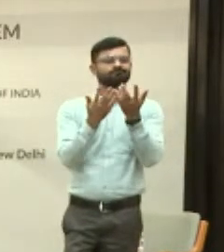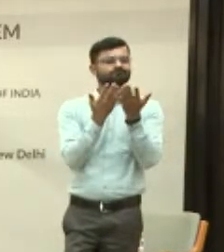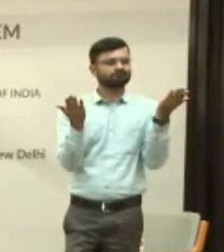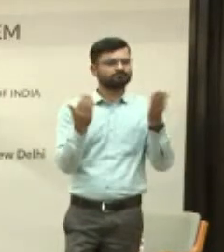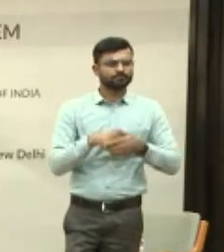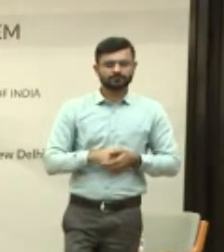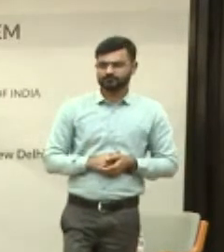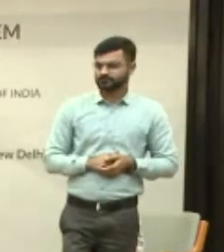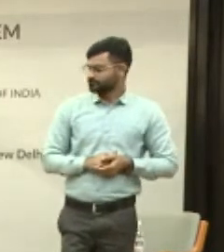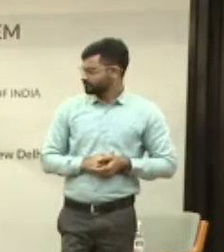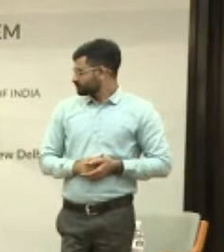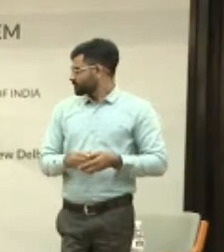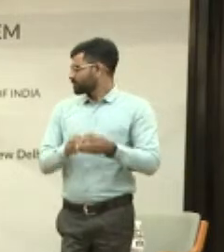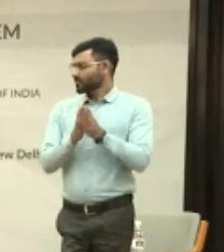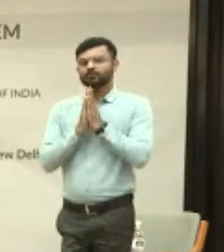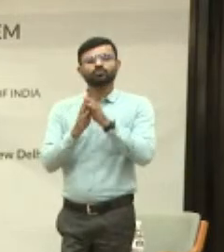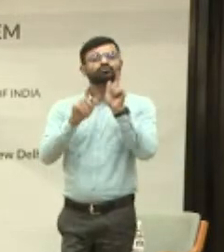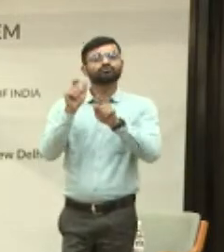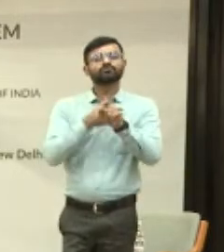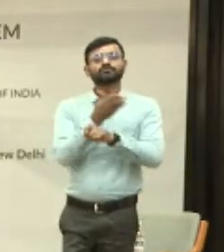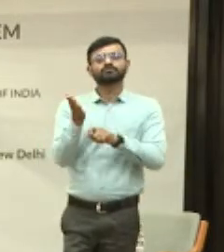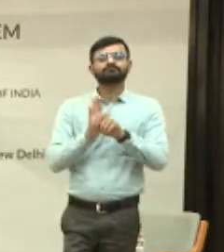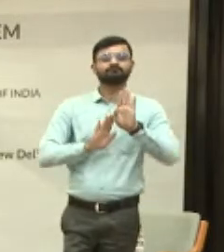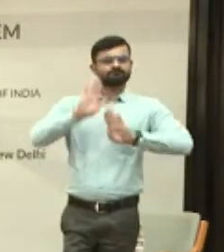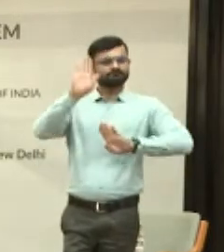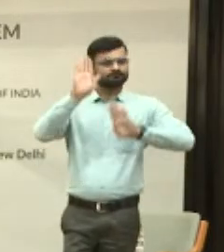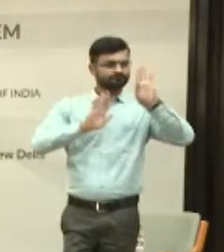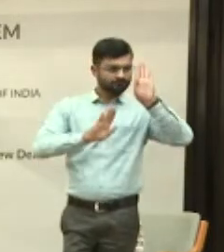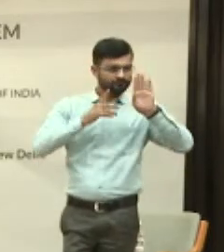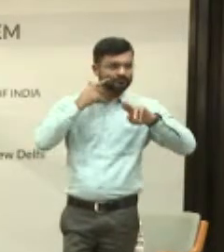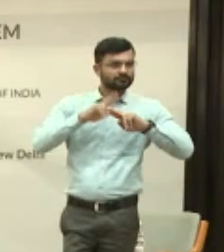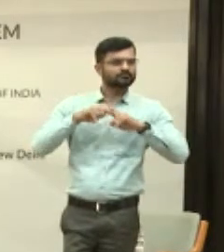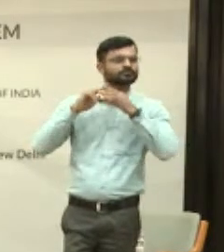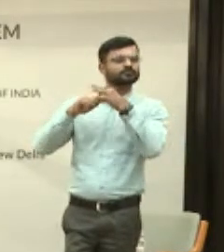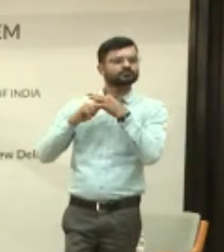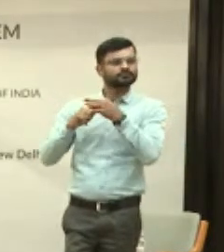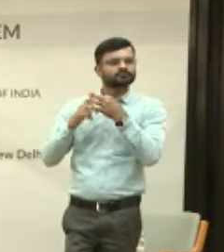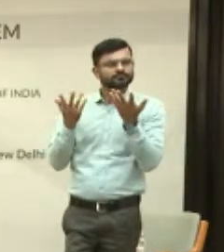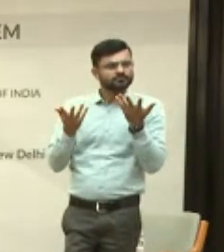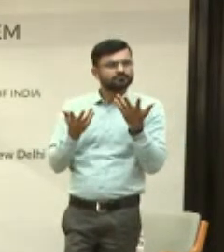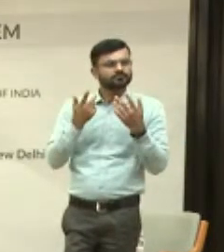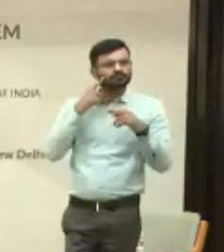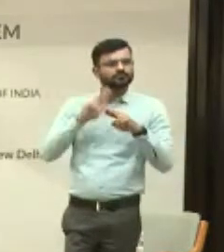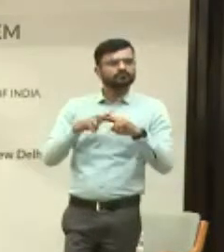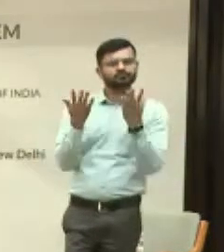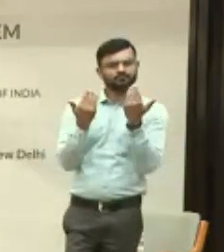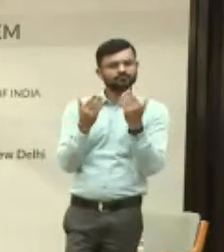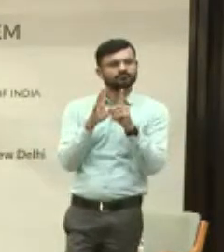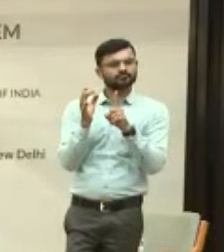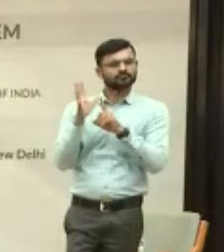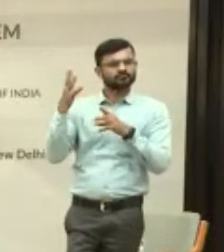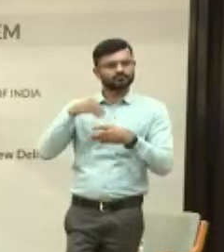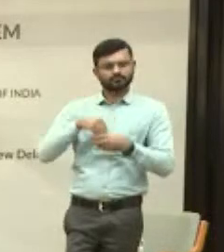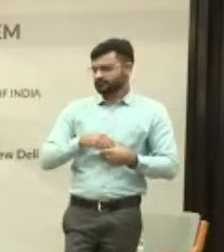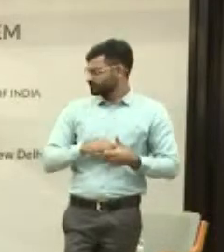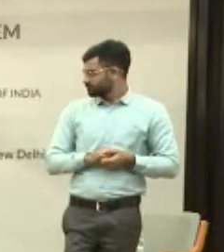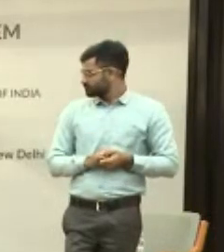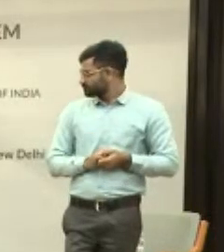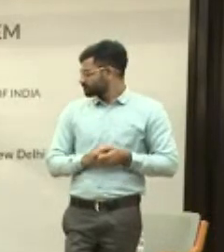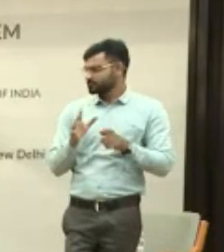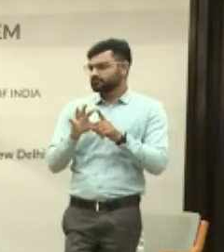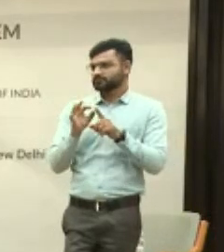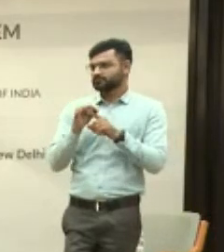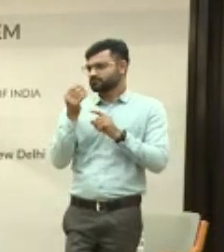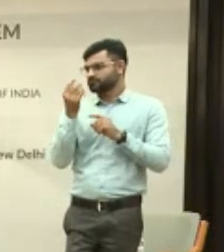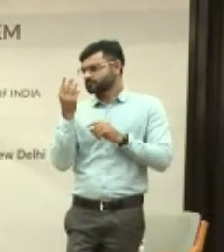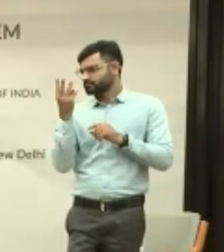So I'd request you to raise your hands and keep your questions as brief as possible. We can take two or